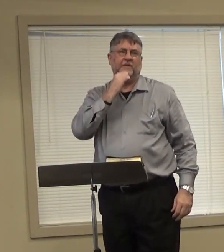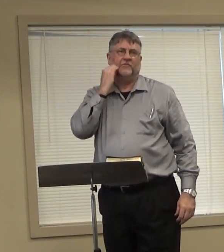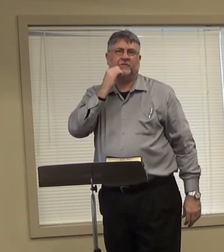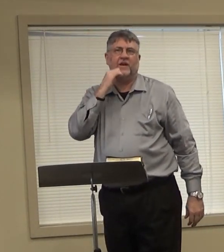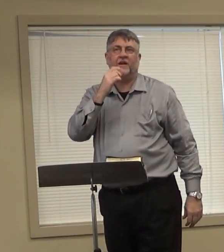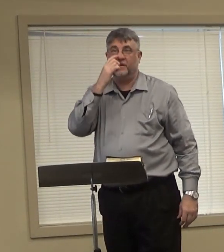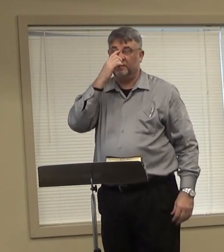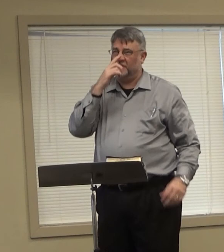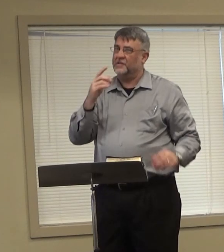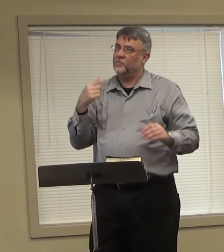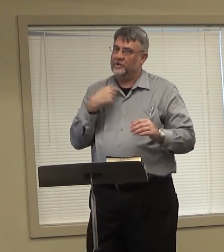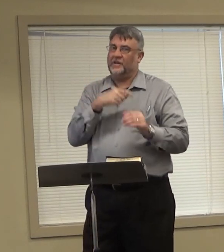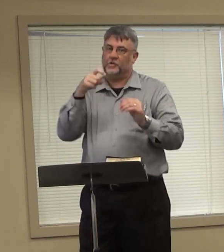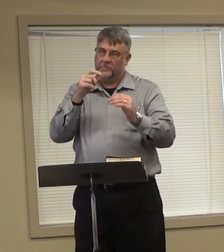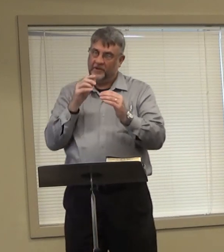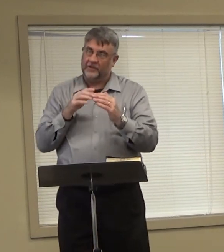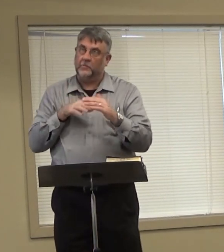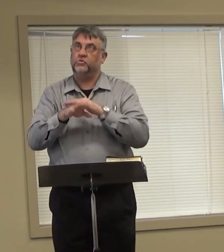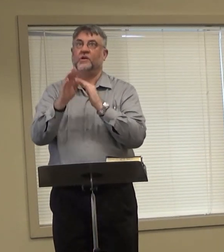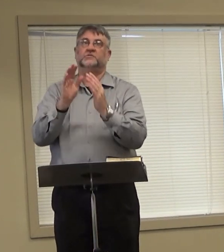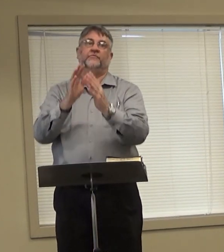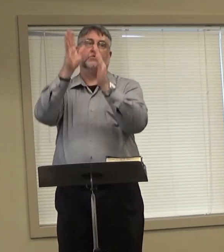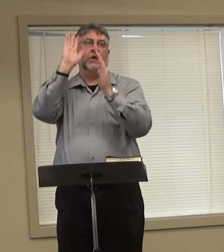And other people can notice the glory of